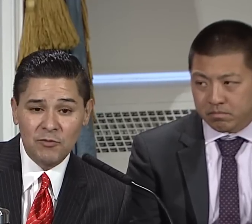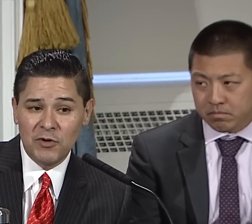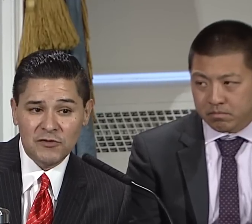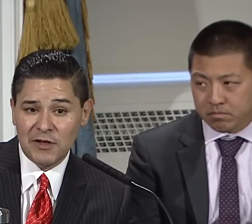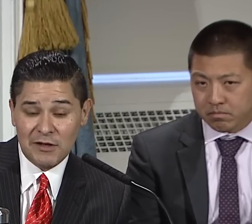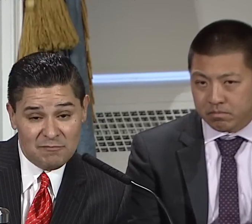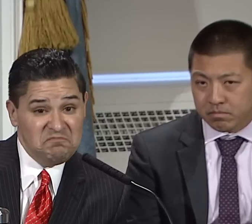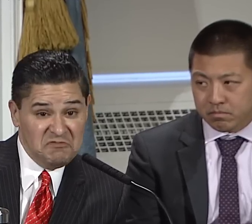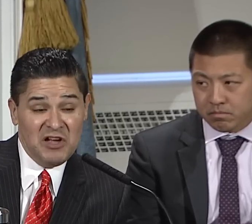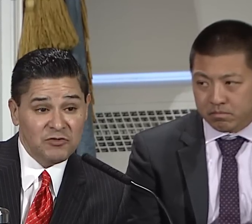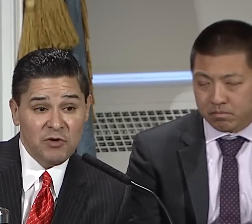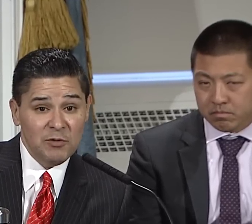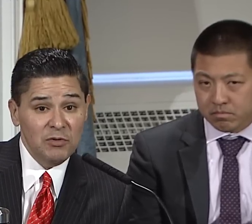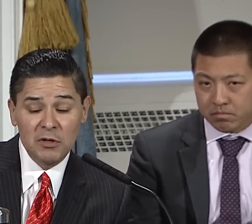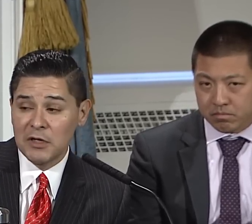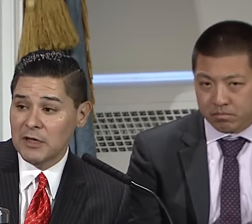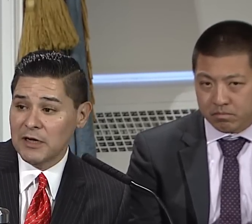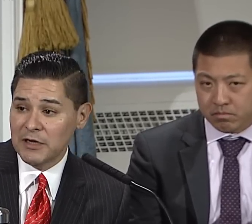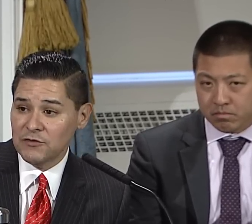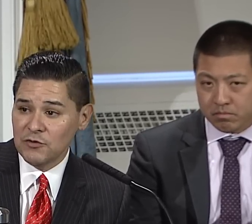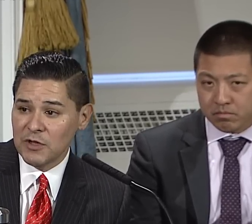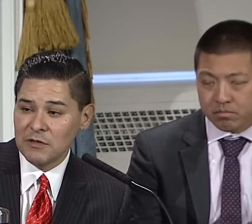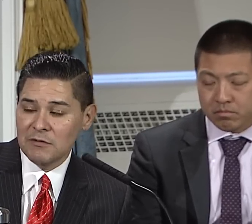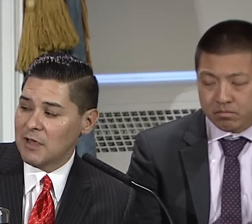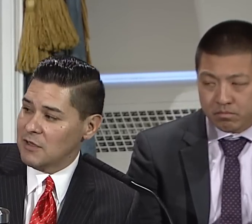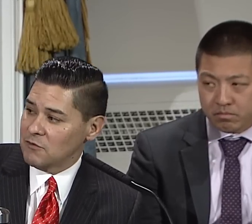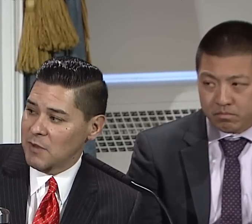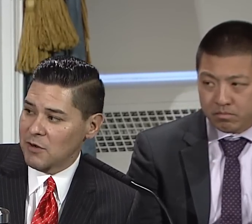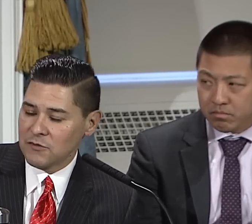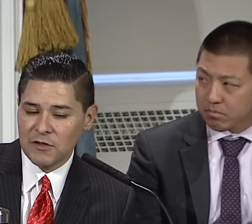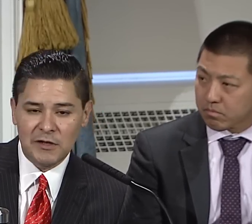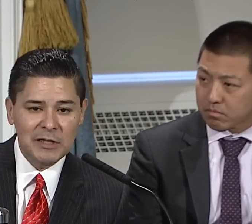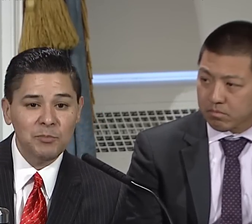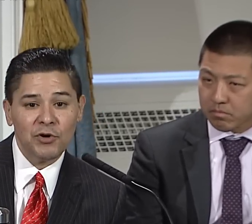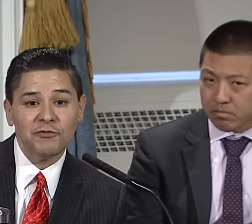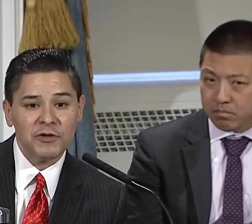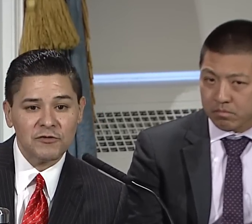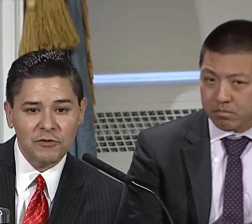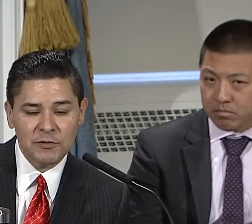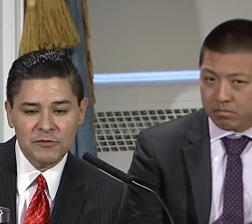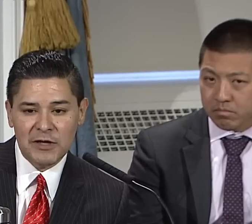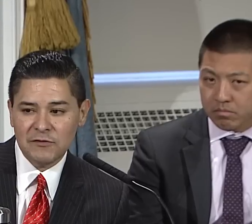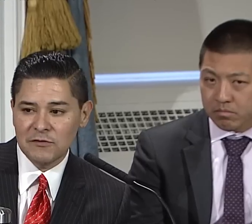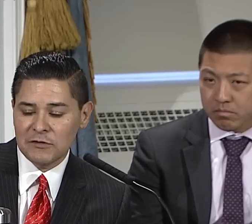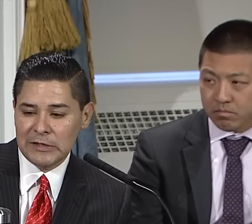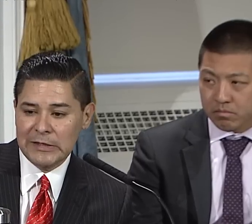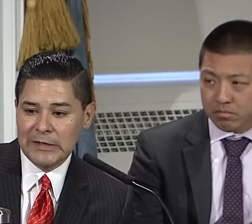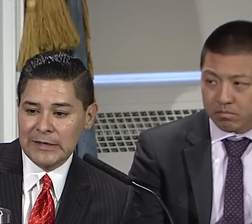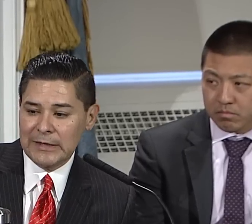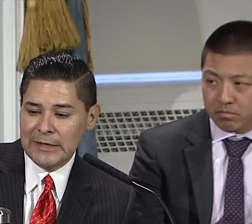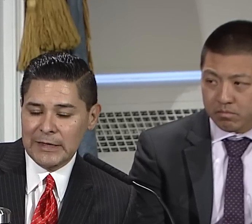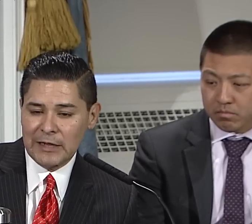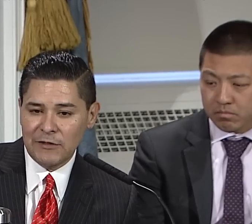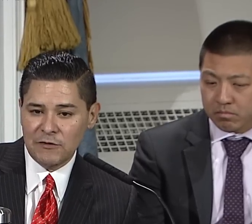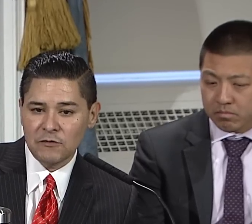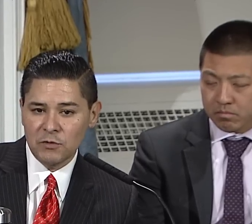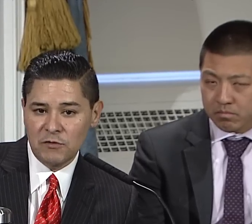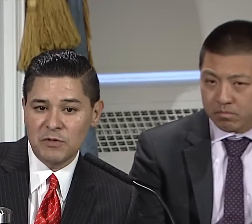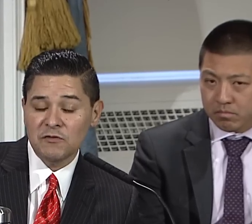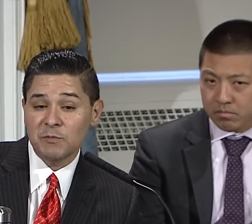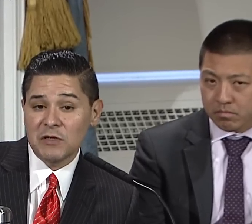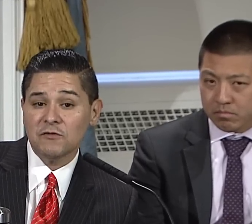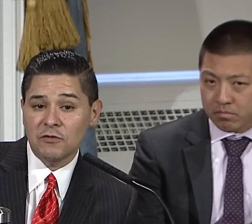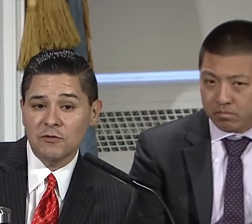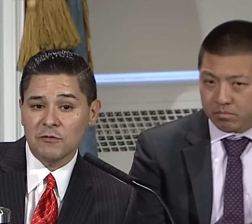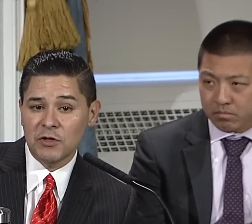that we said it sounds credible, a student, and as the mayor has said, in perfect circumstances. And again, I think this